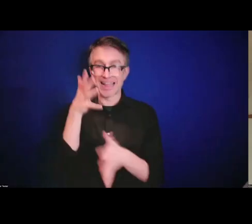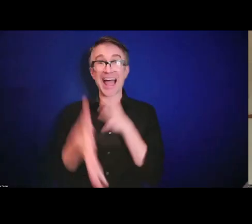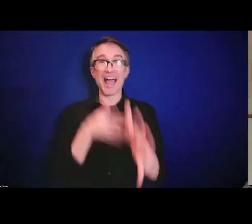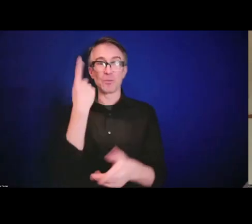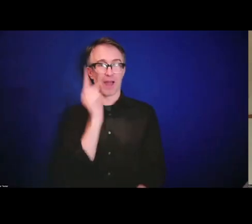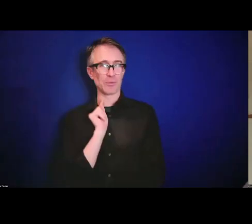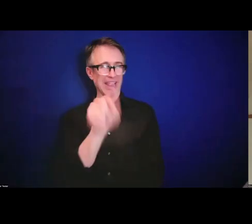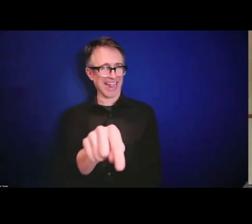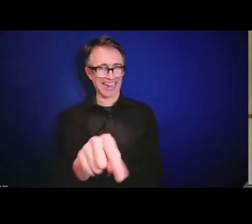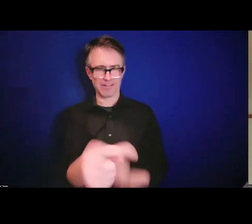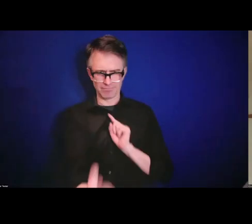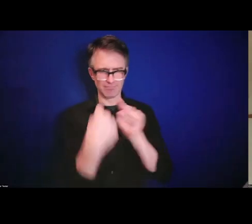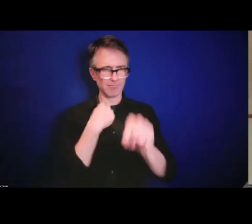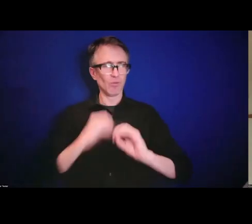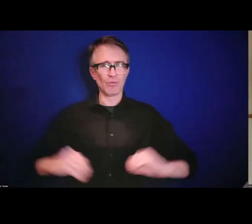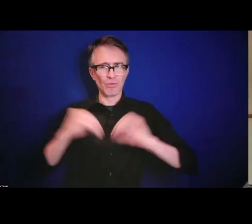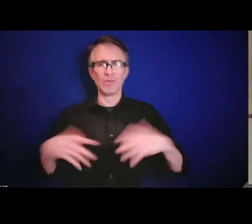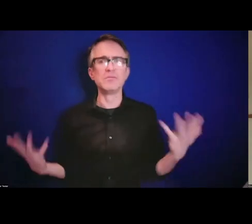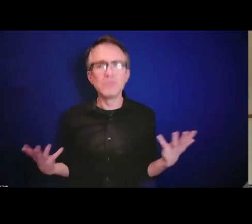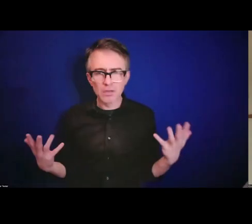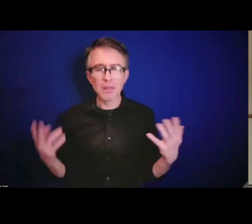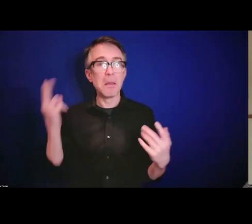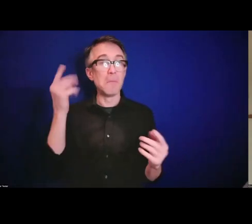Thank you.